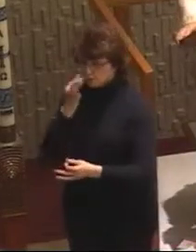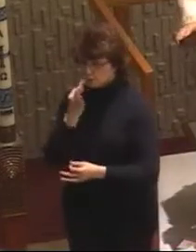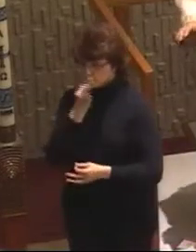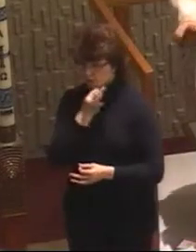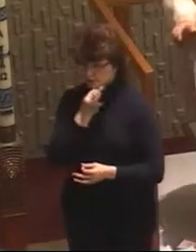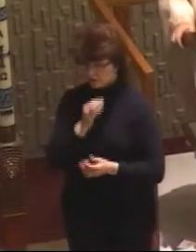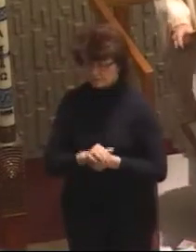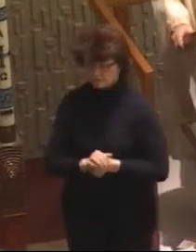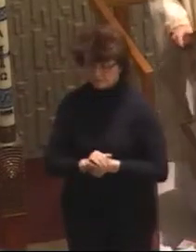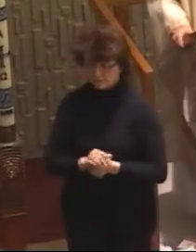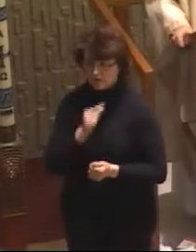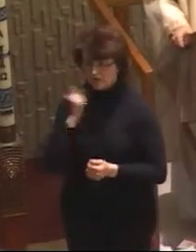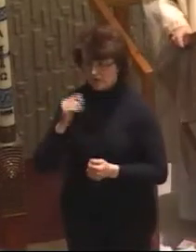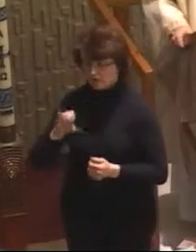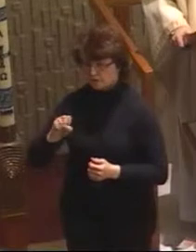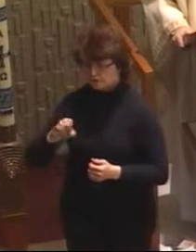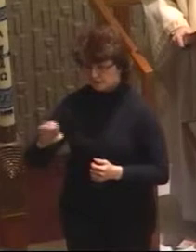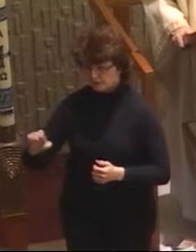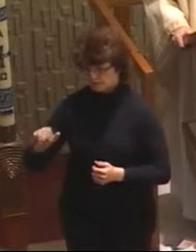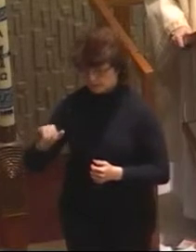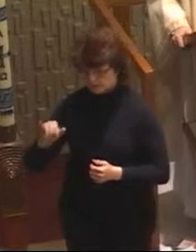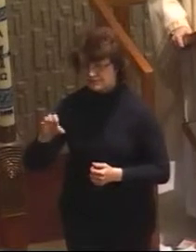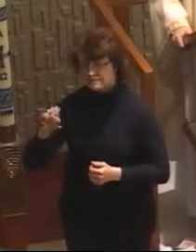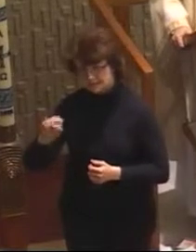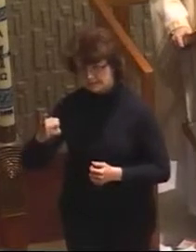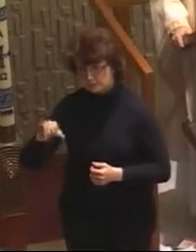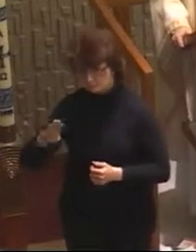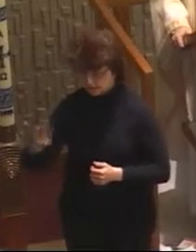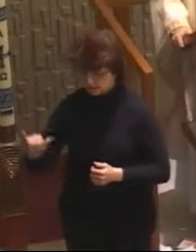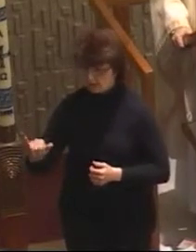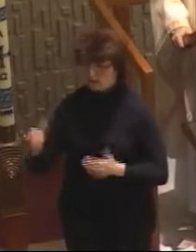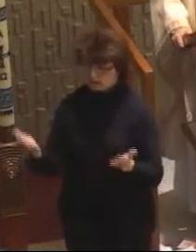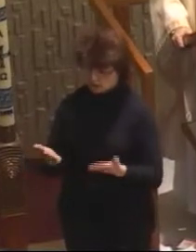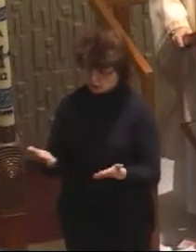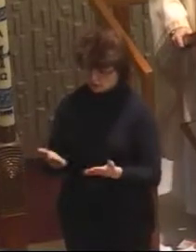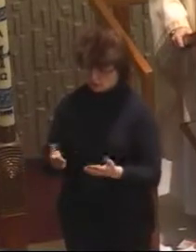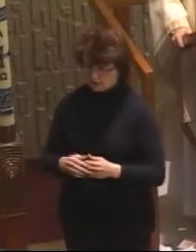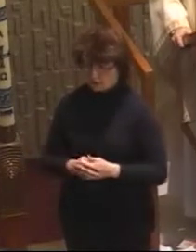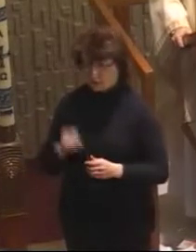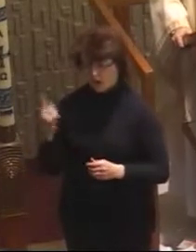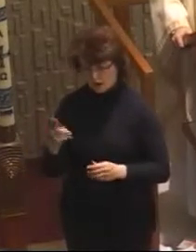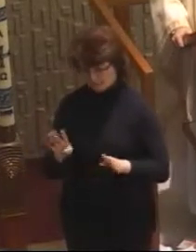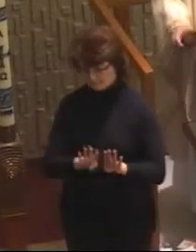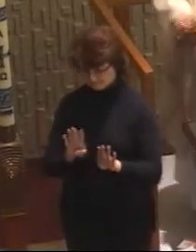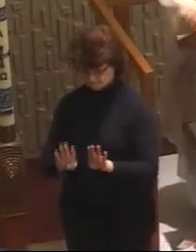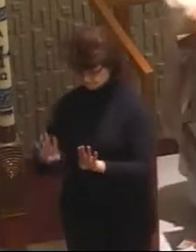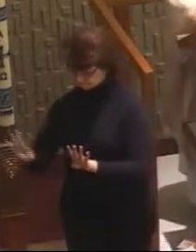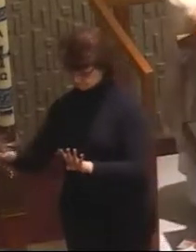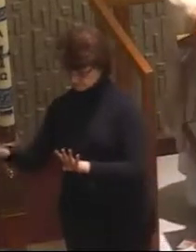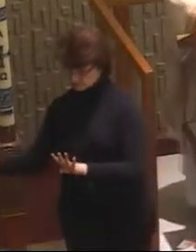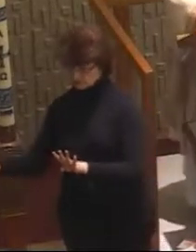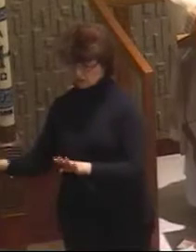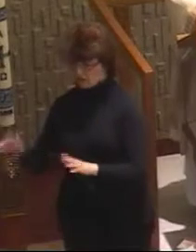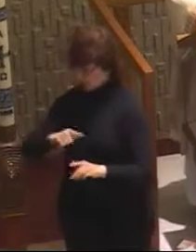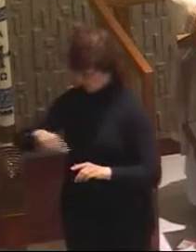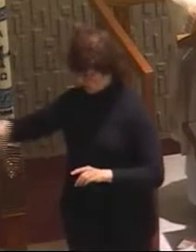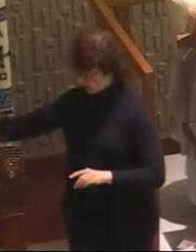Father Sibby standing beside me as a priest and a friend, and all of them standing next to me in tough and difficult